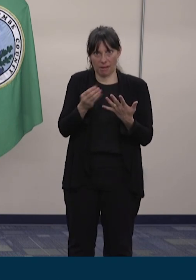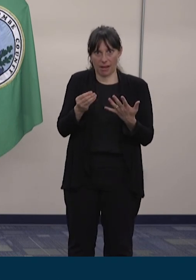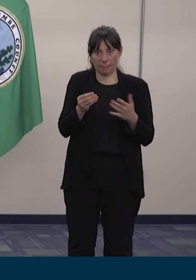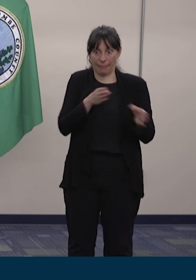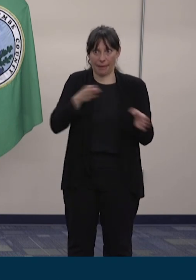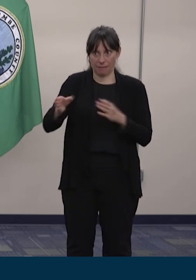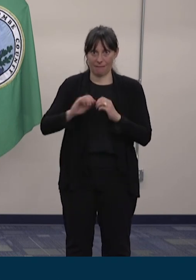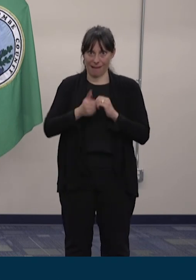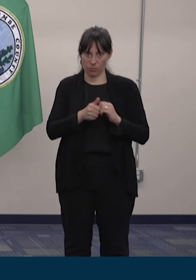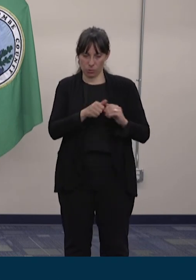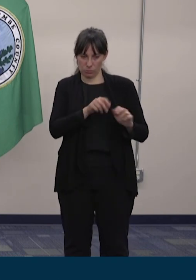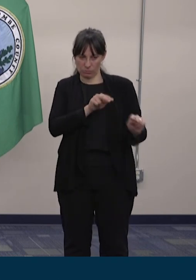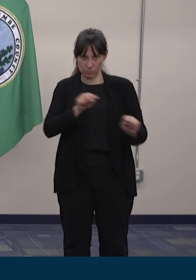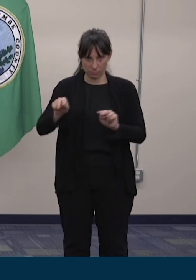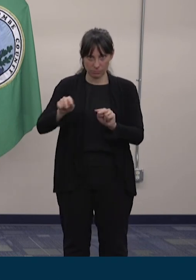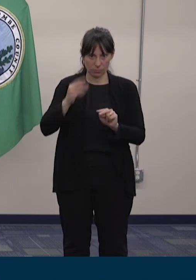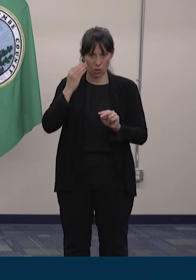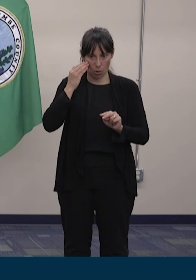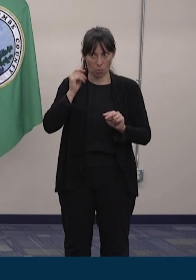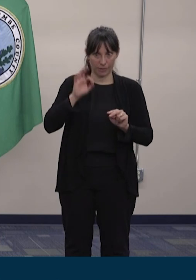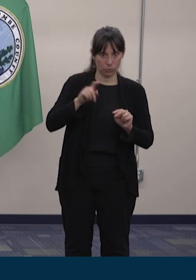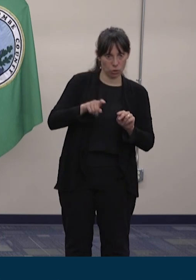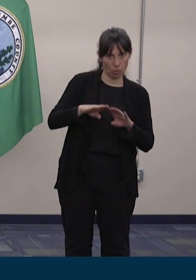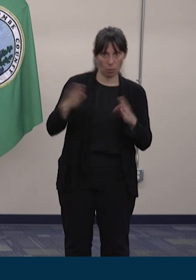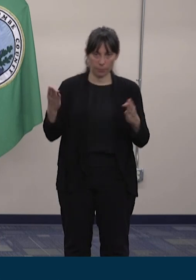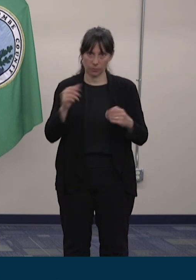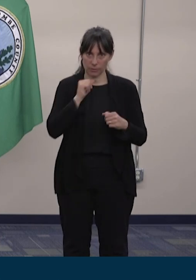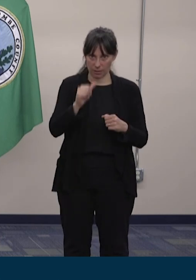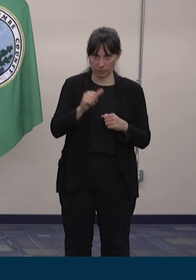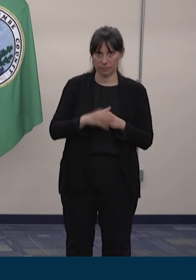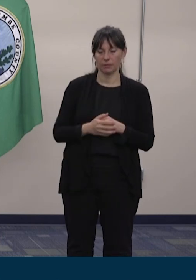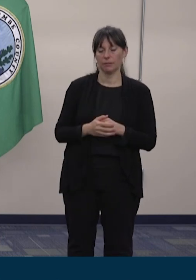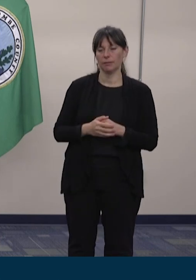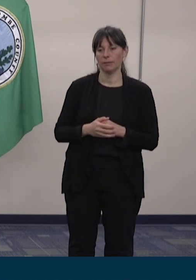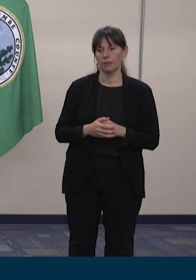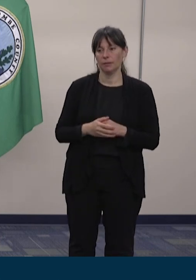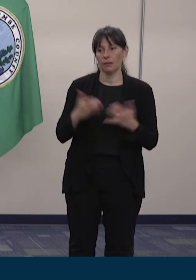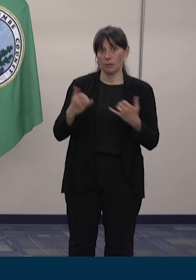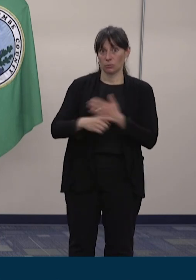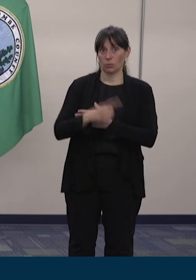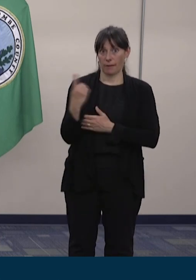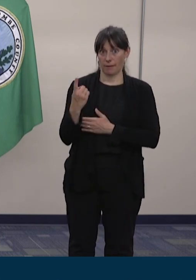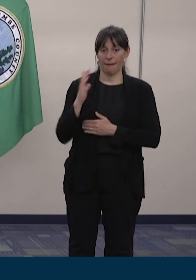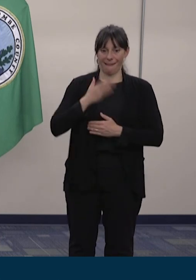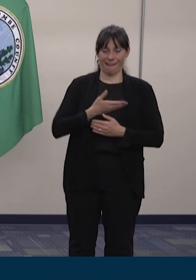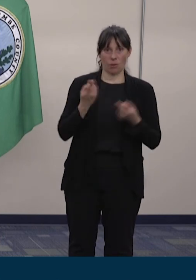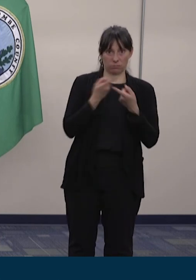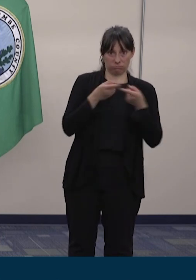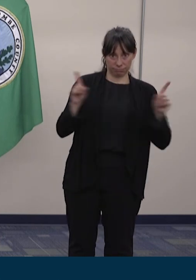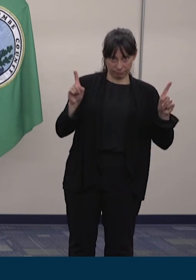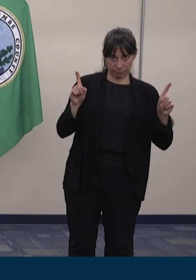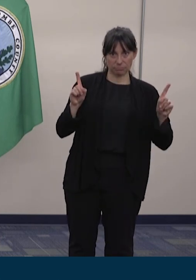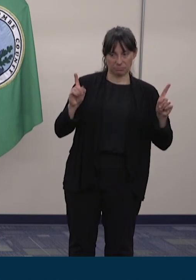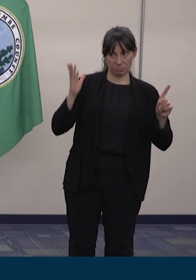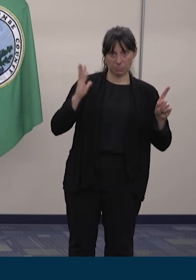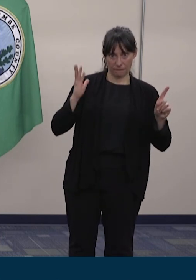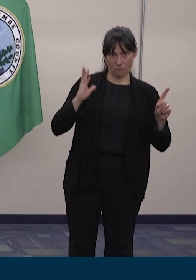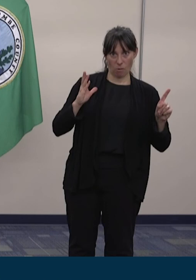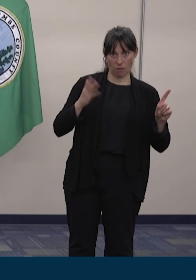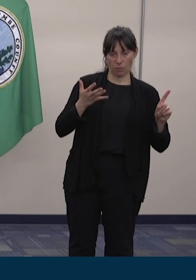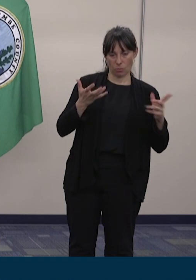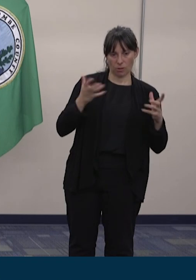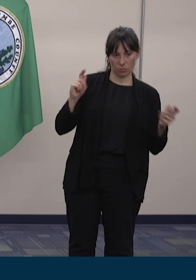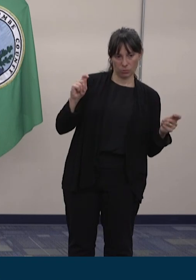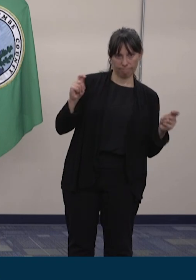Today, I will Hoy sign a revised voy a local mandar emergency order una that further aligns our county policy with the overall approach declaración being que esté taken más by alineada